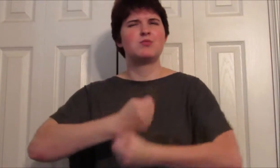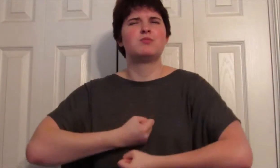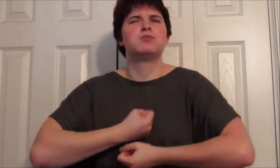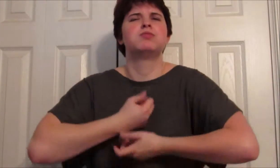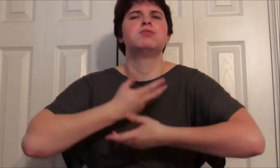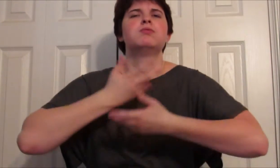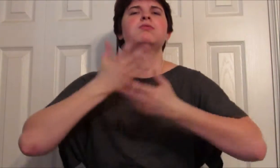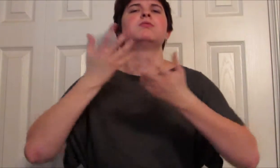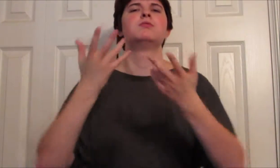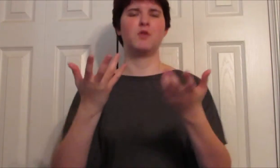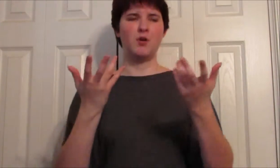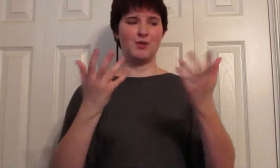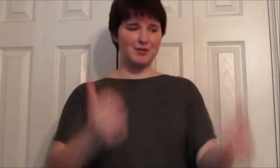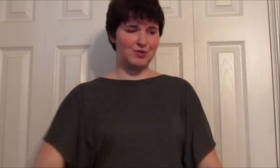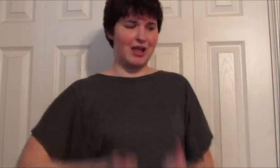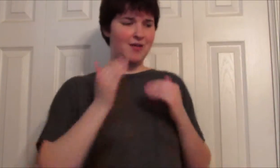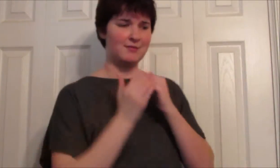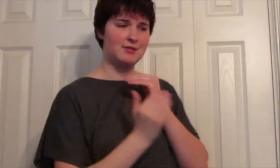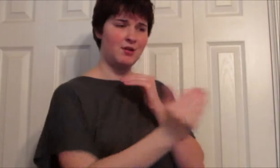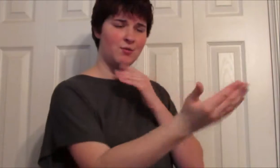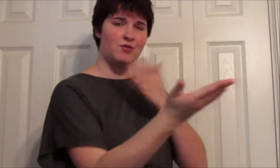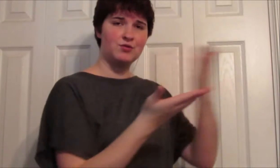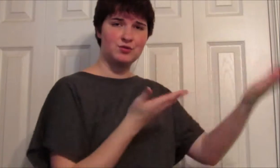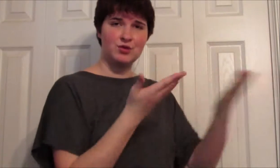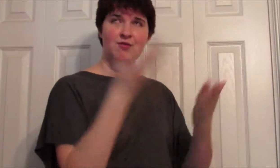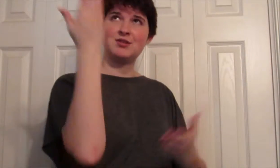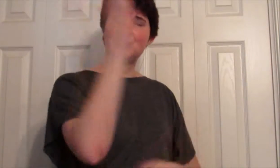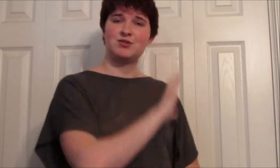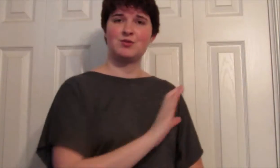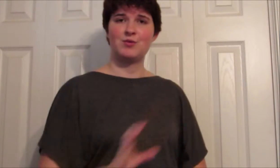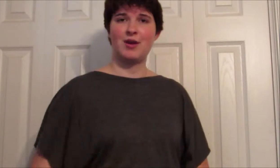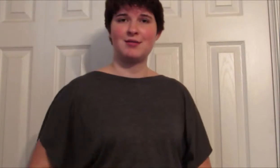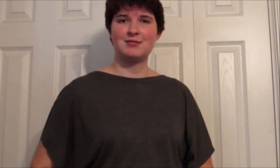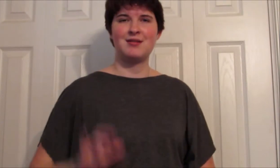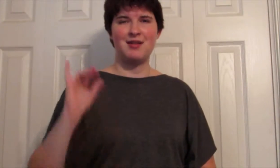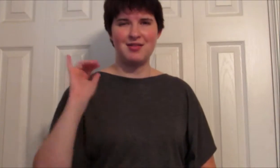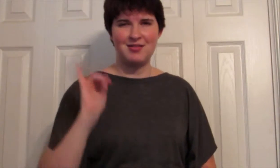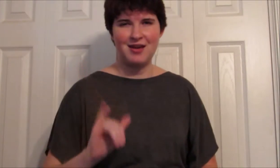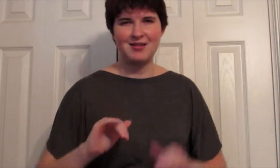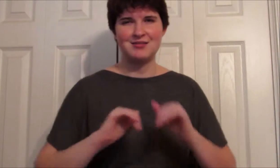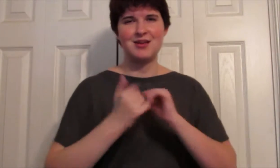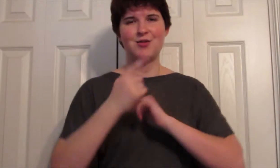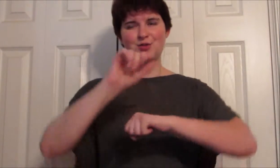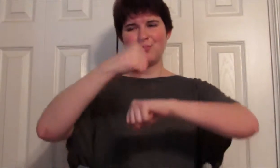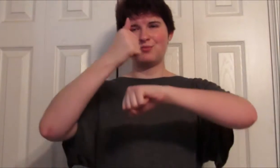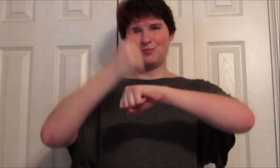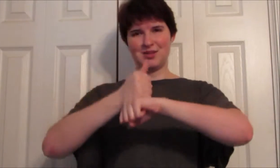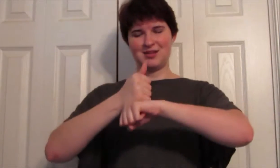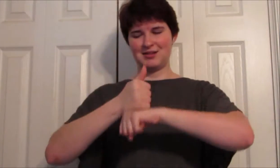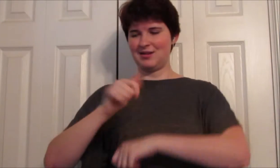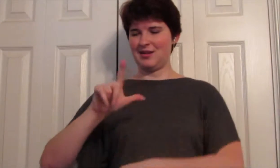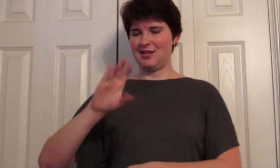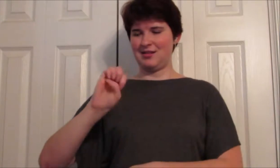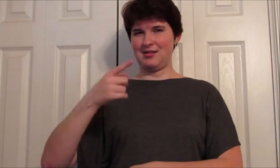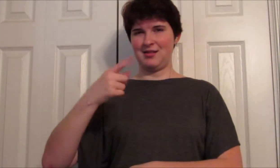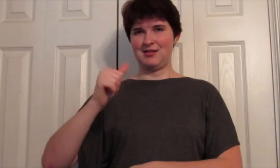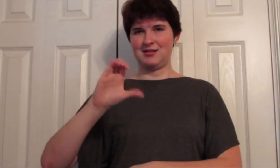naturally overflow into a lifetime of service to Christ. That's how you build a legacy